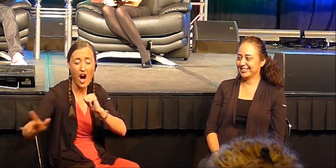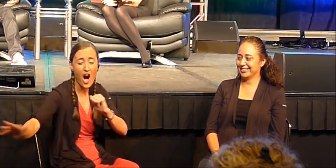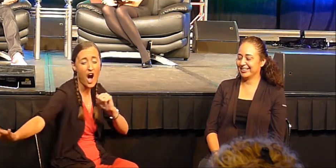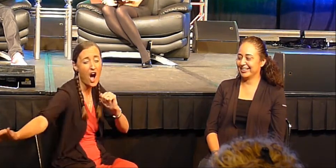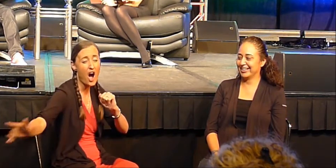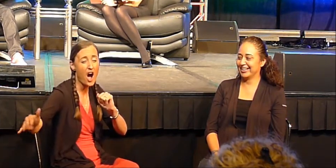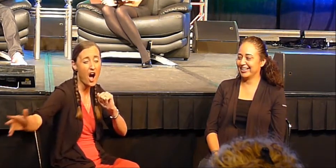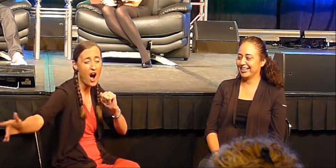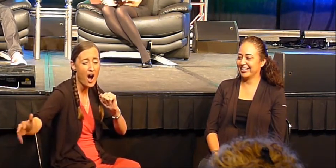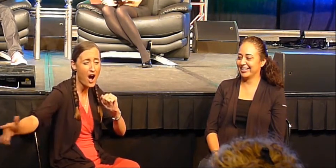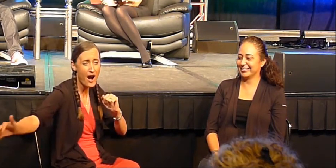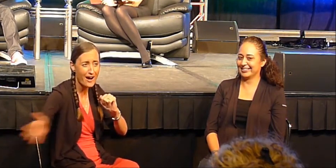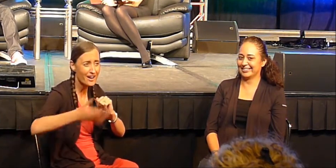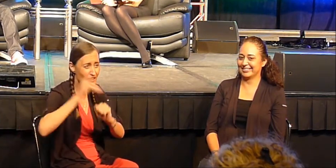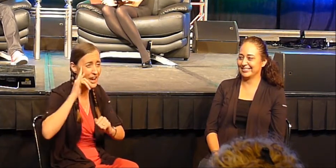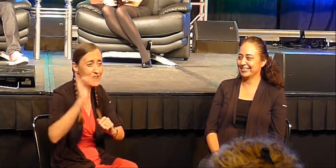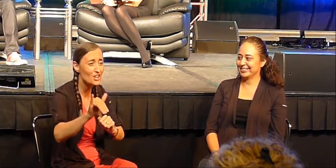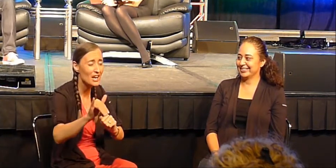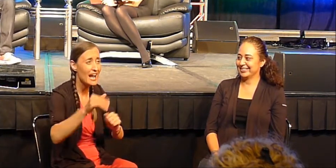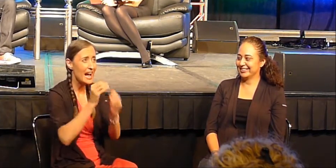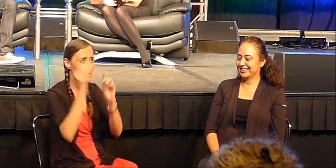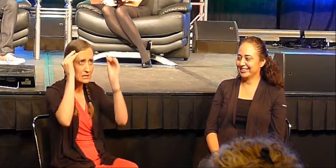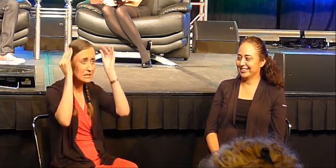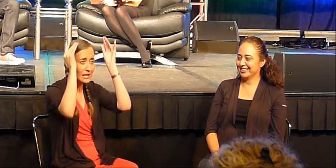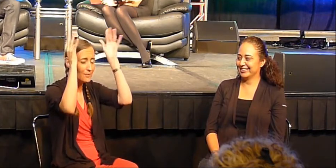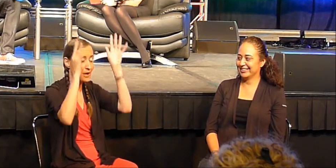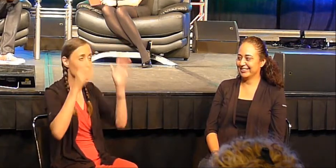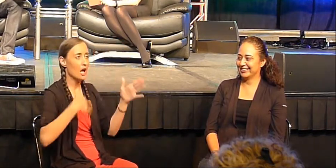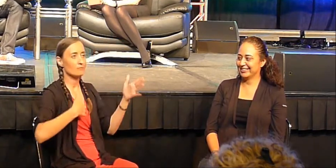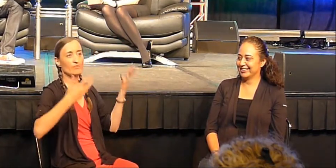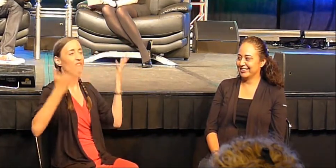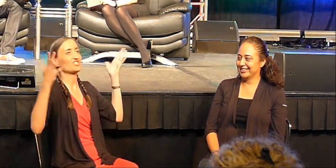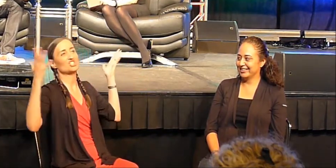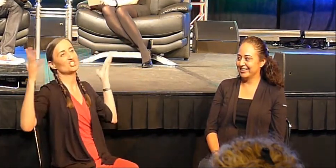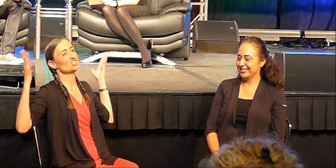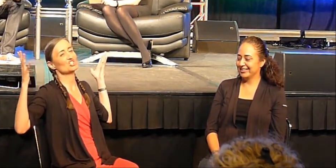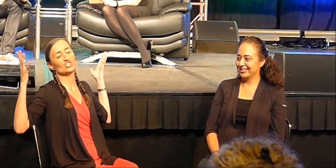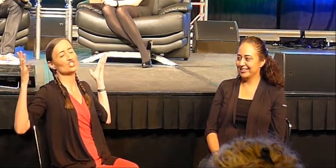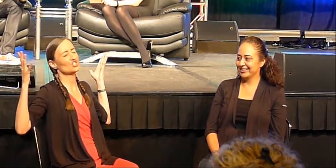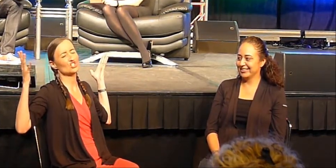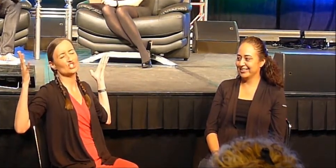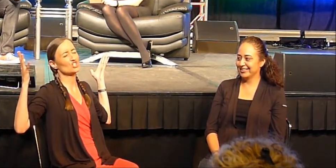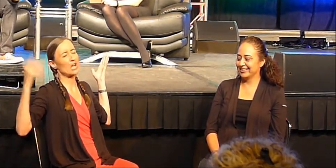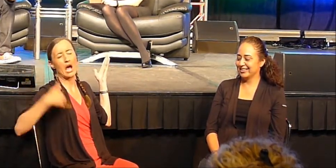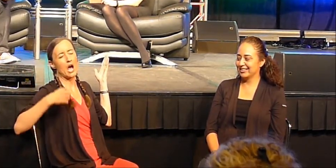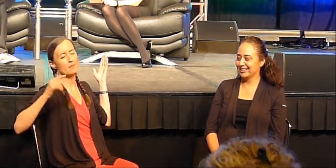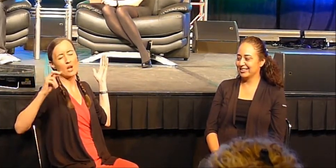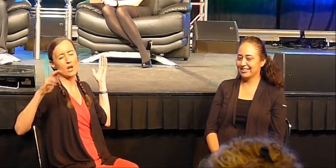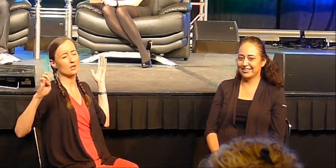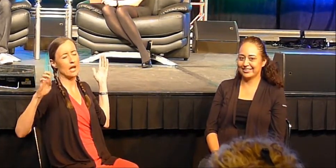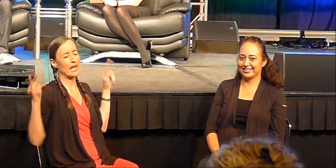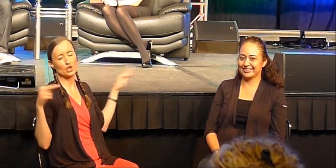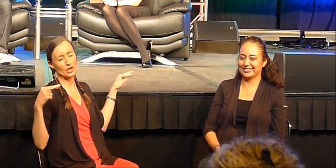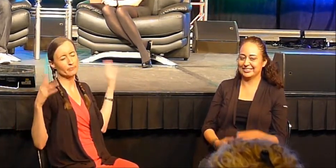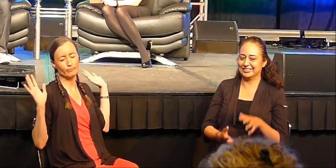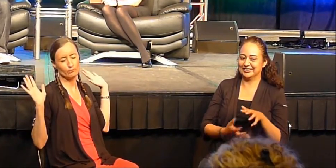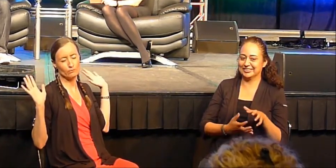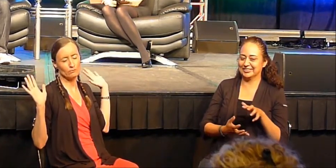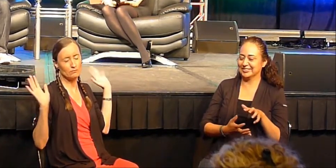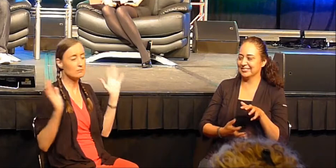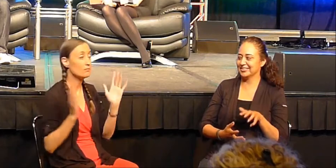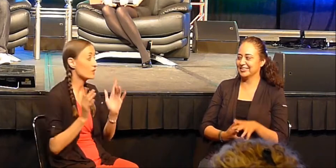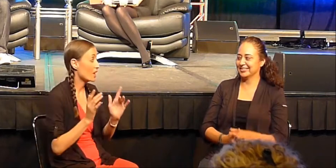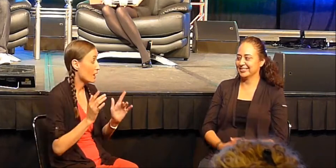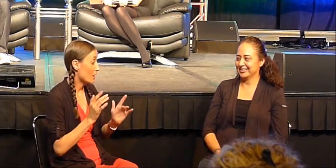go on forever and the steam, I was like, I'm done, I can't look at him. When he was